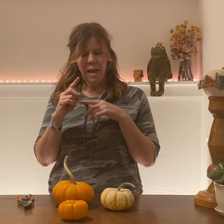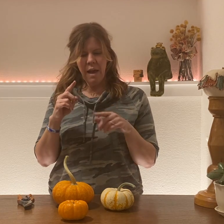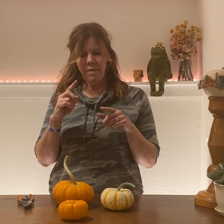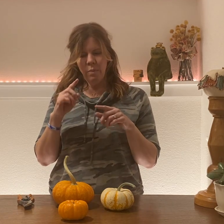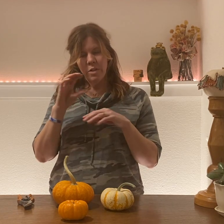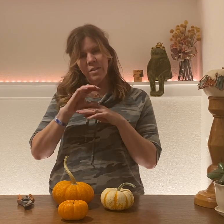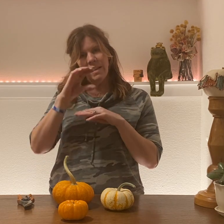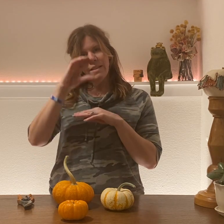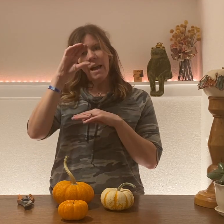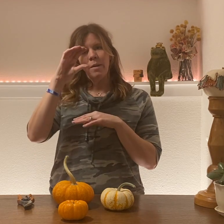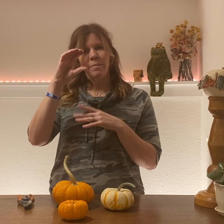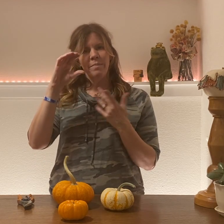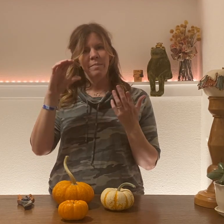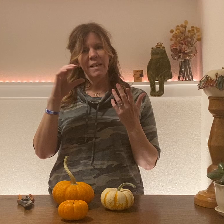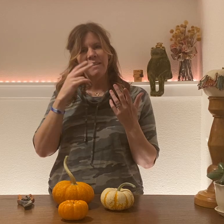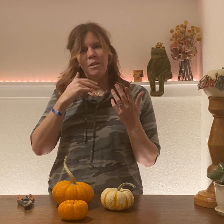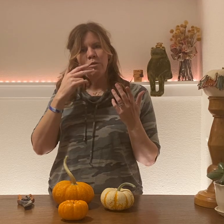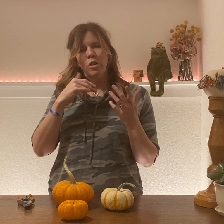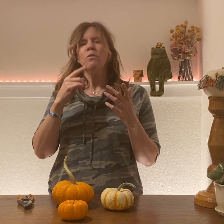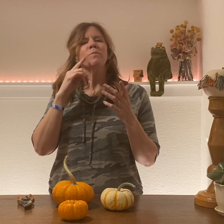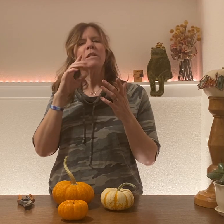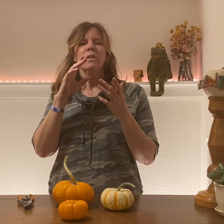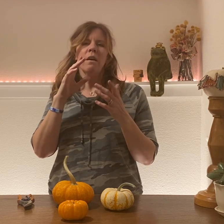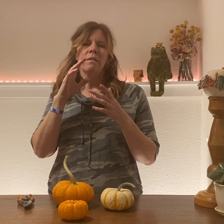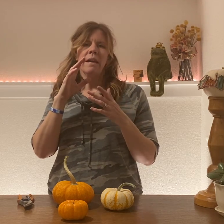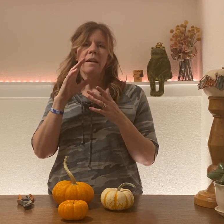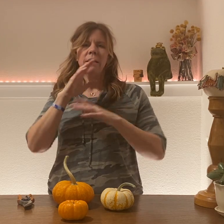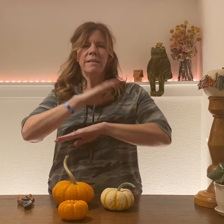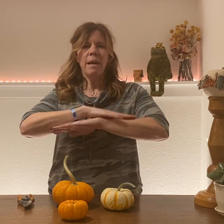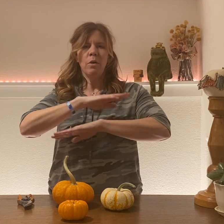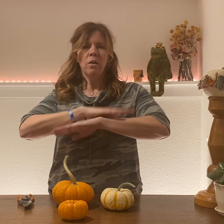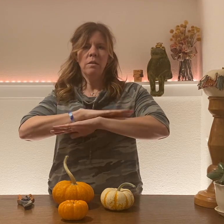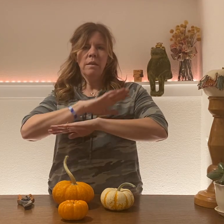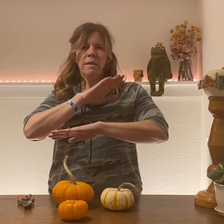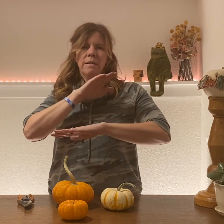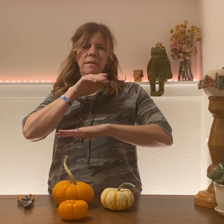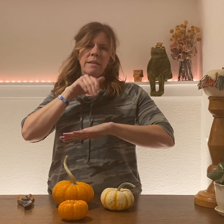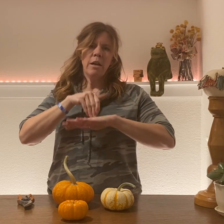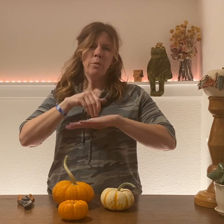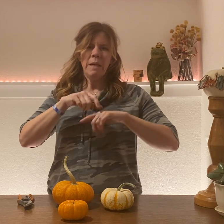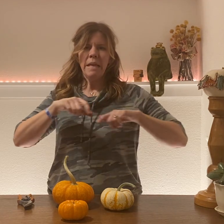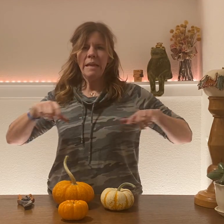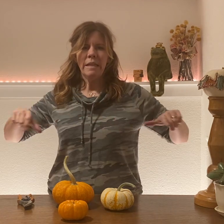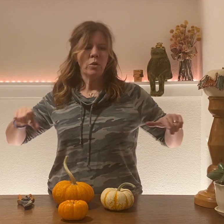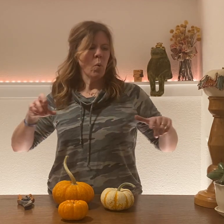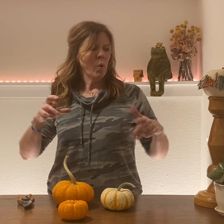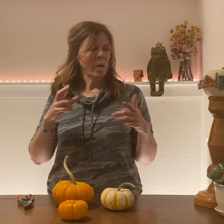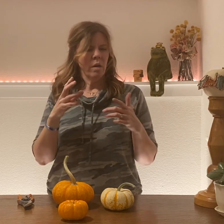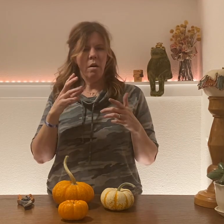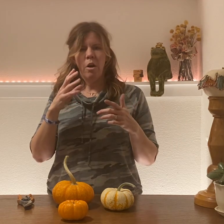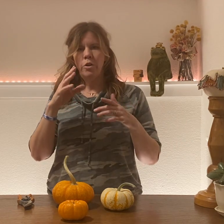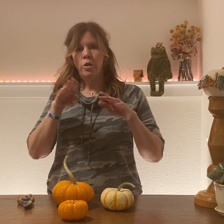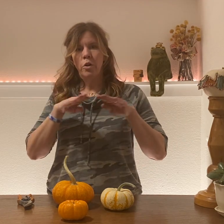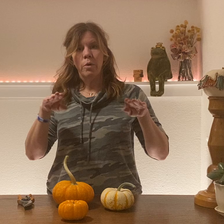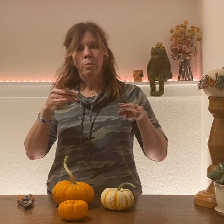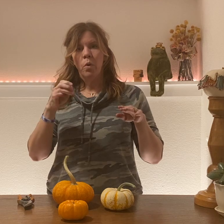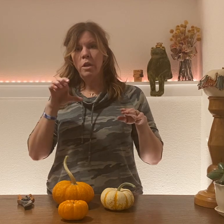and then we're just gonna stack them because it's so cute, especially on like a table centerpiece or on your porch